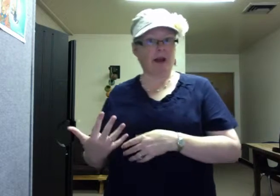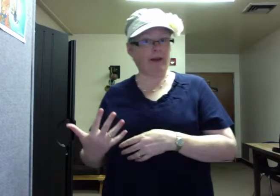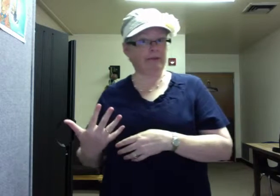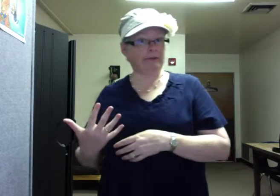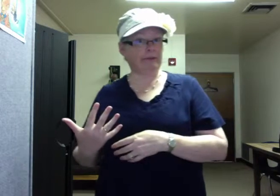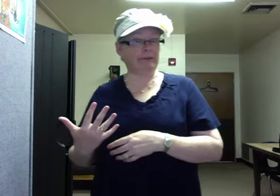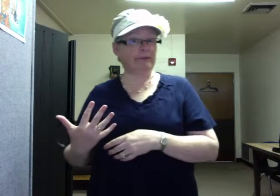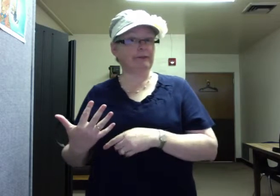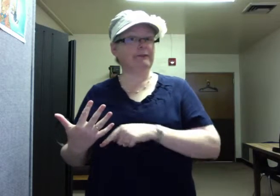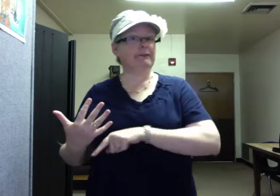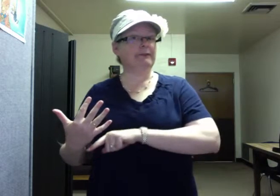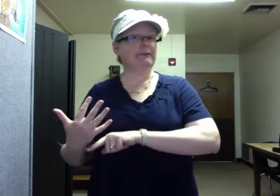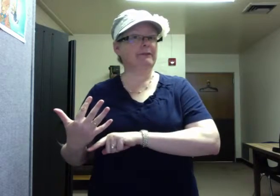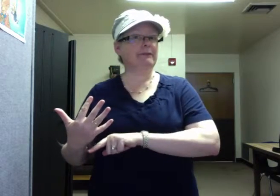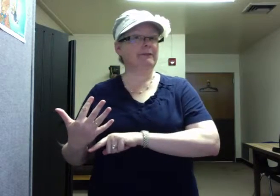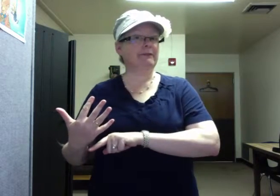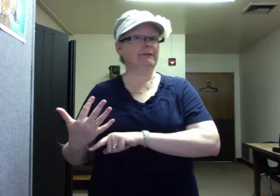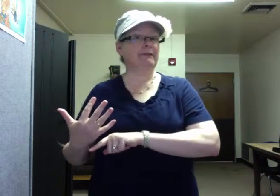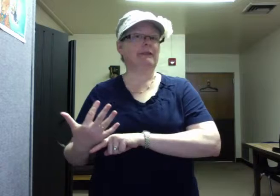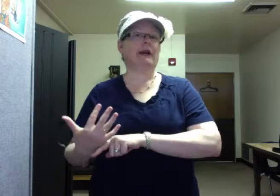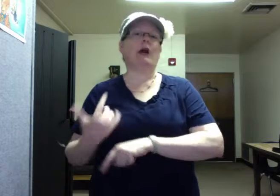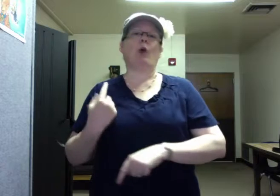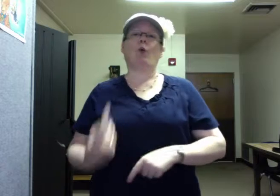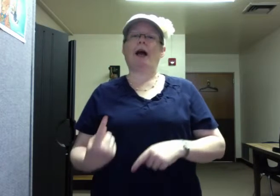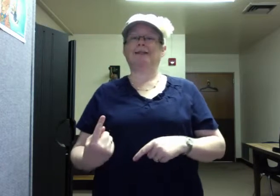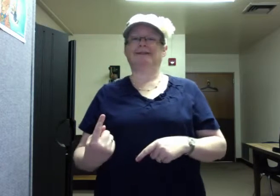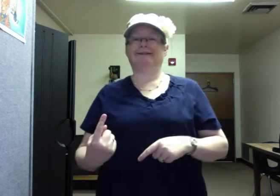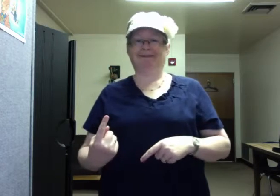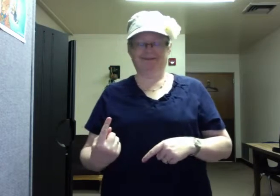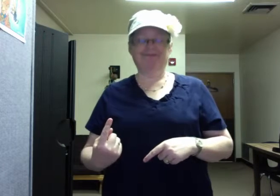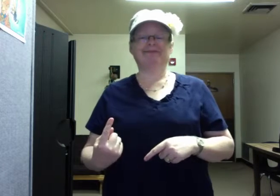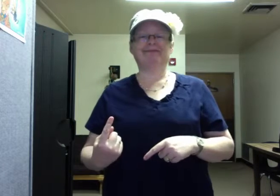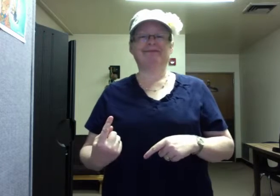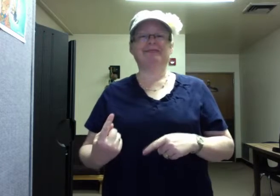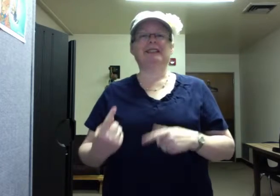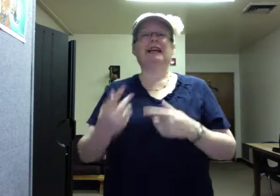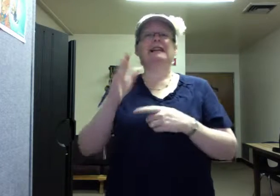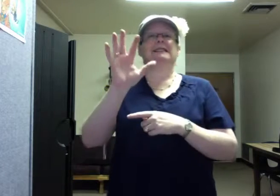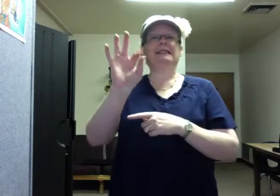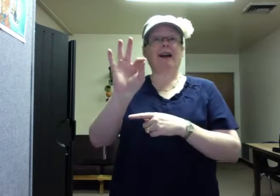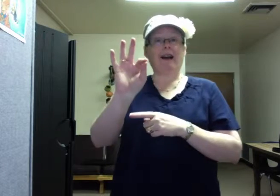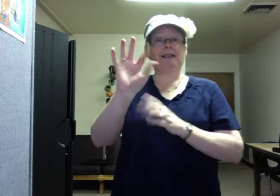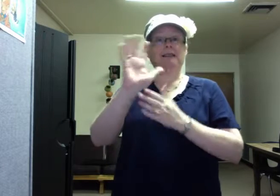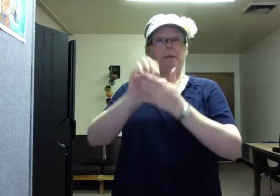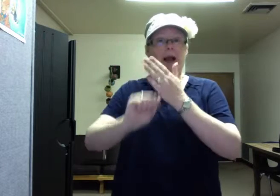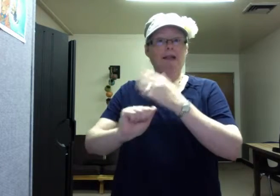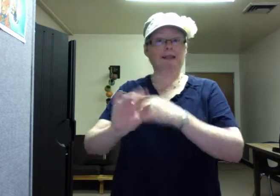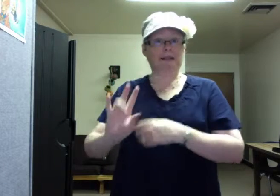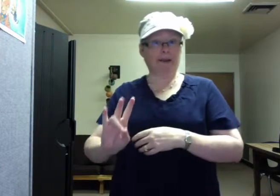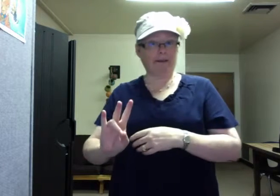6 minus 5. 1. 1. 9 tens minus 7 tens?